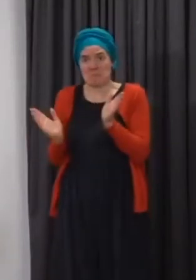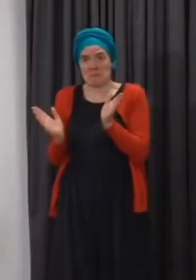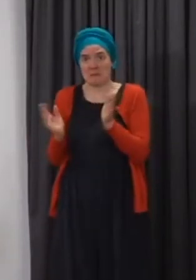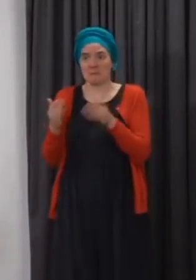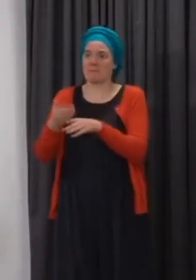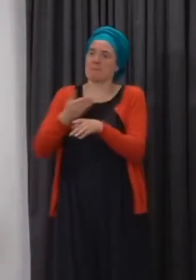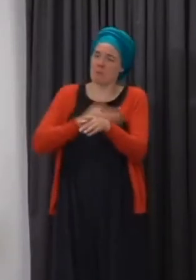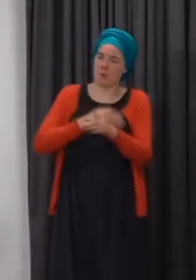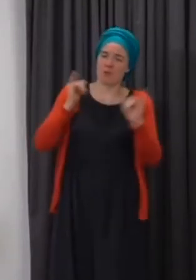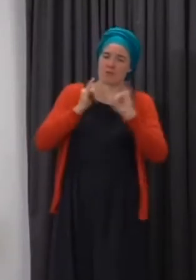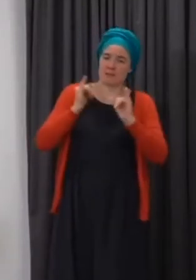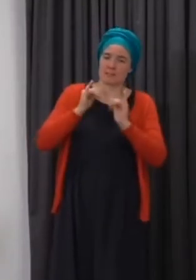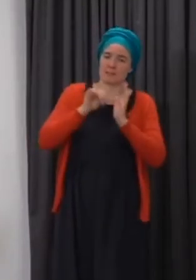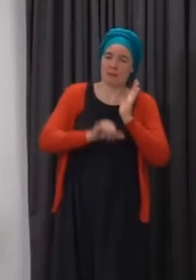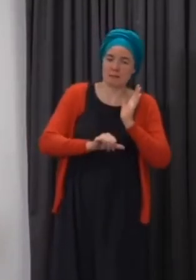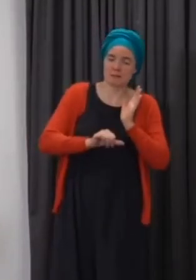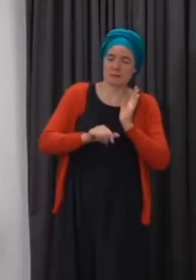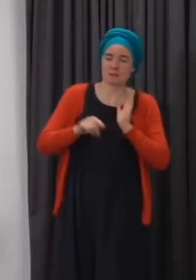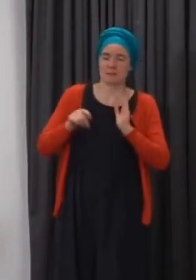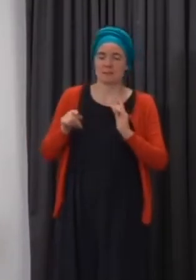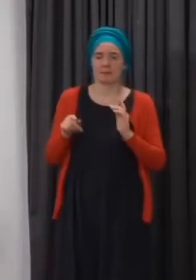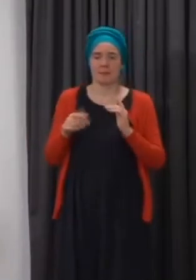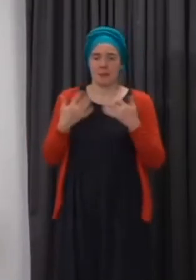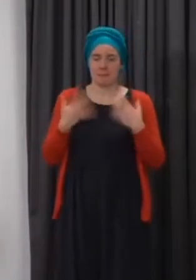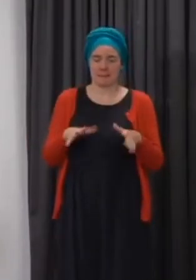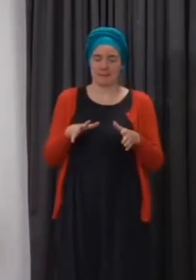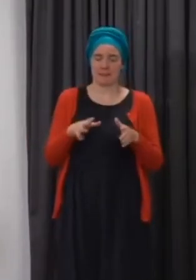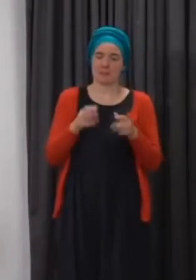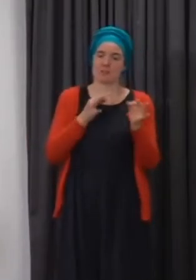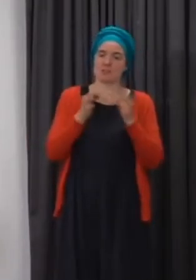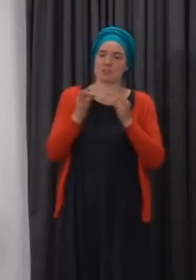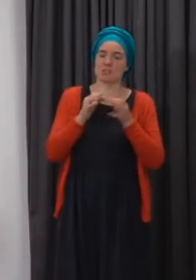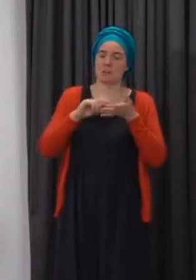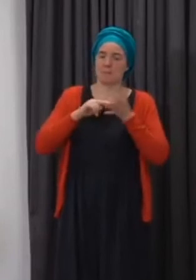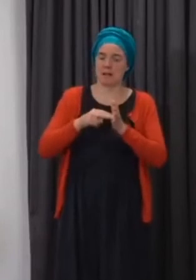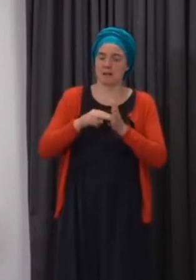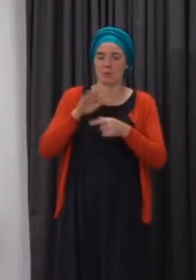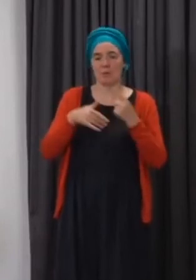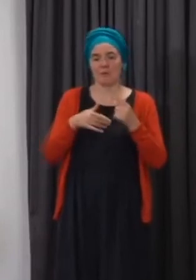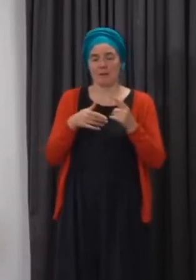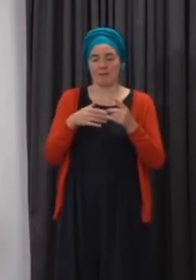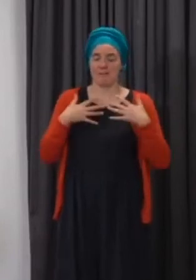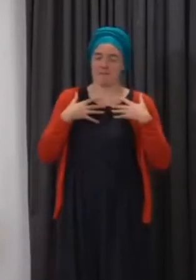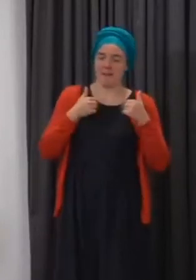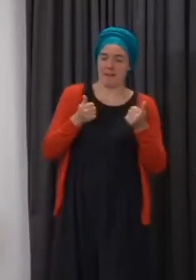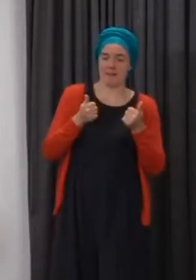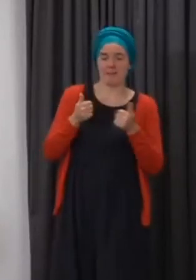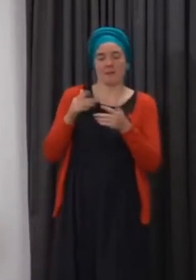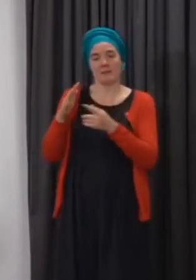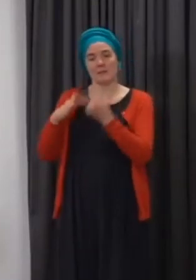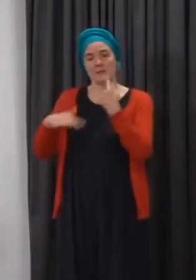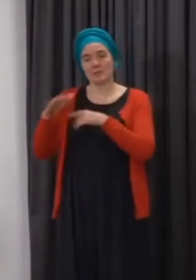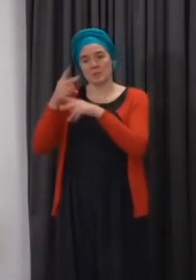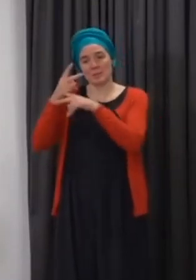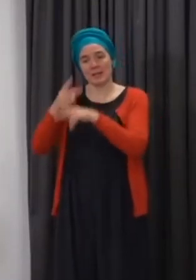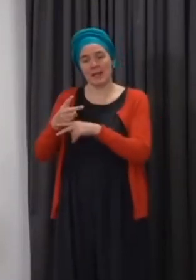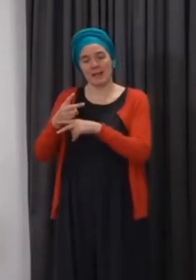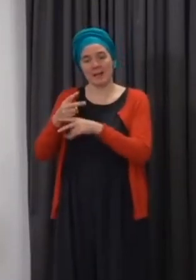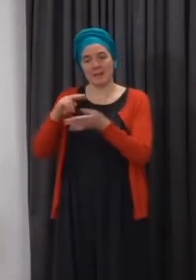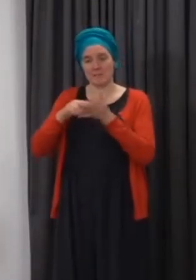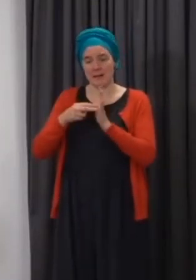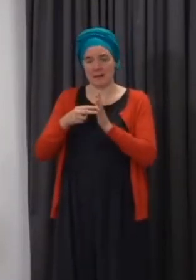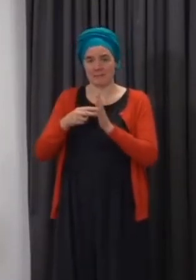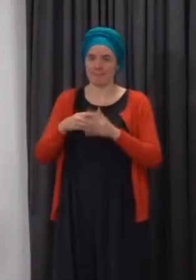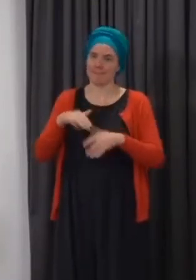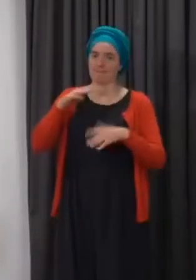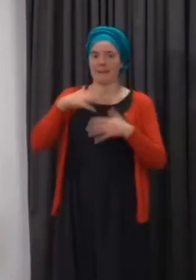crisis, we had issued our strategic plan for the health and social care system in Wales, A Healthy Wales, and that is absolutely about aligning